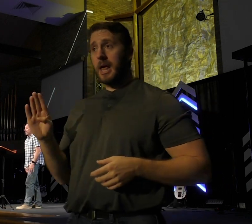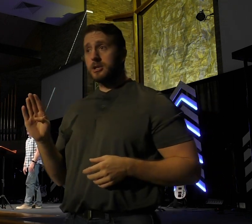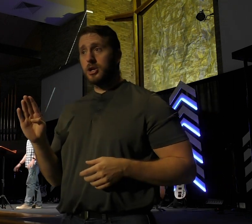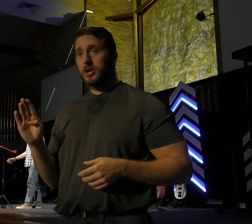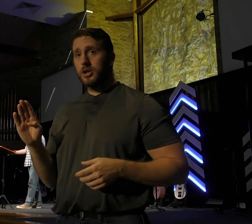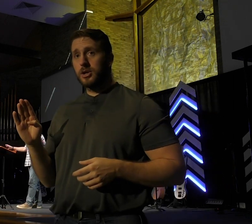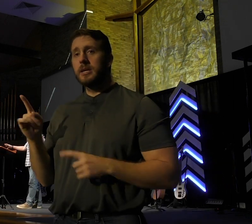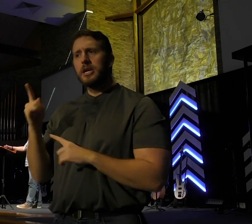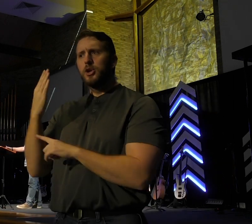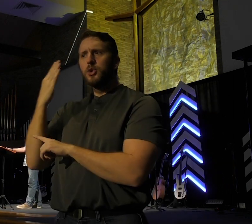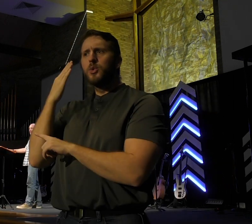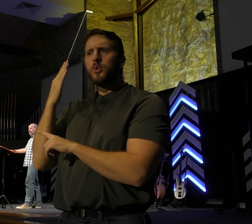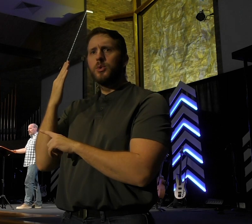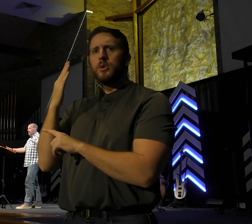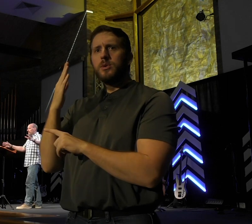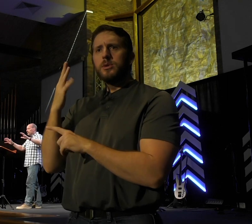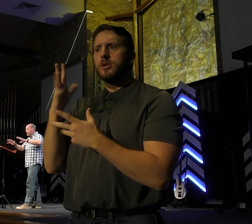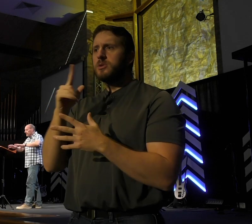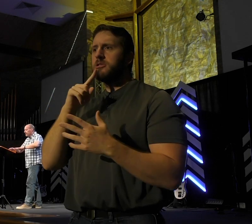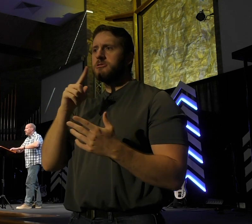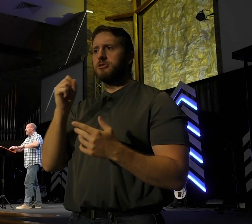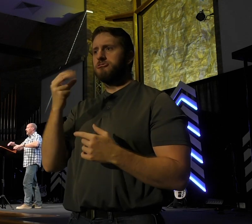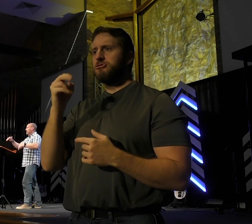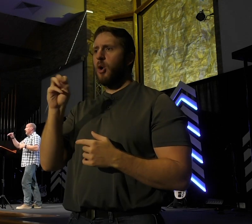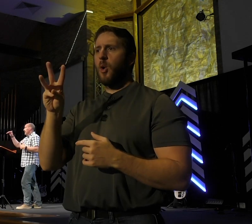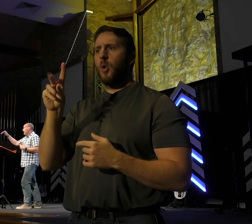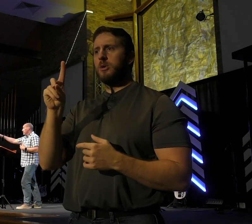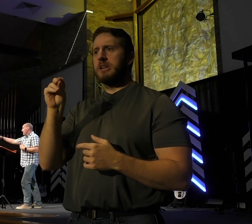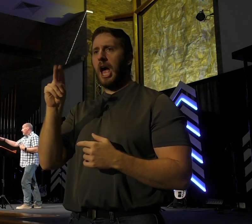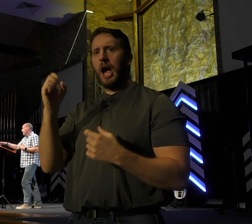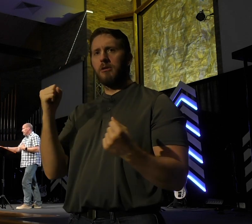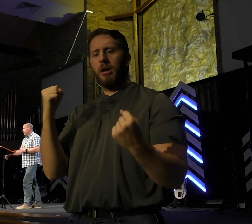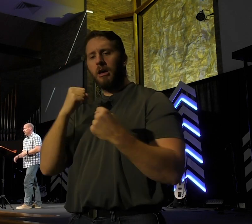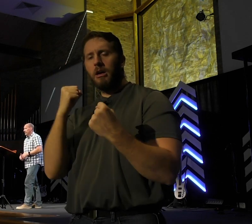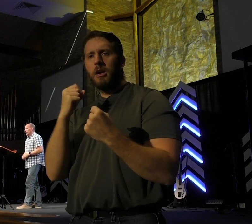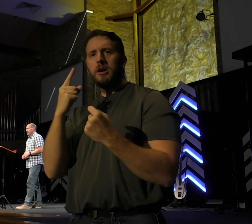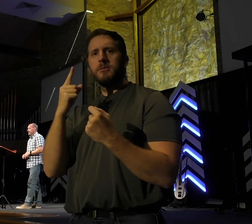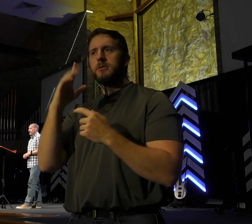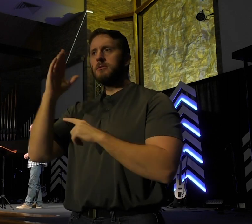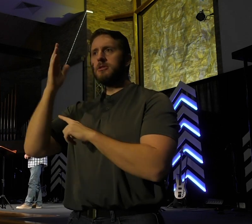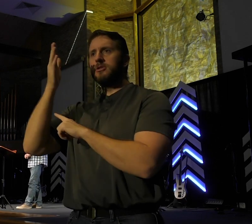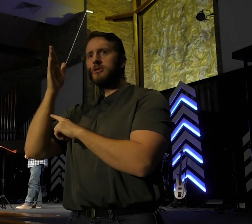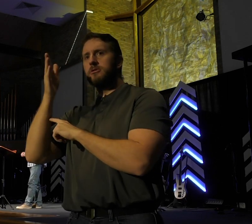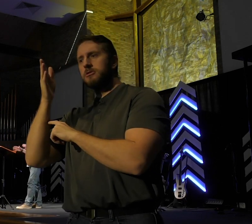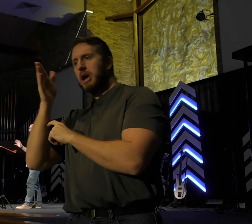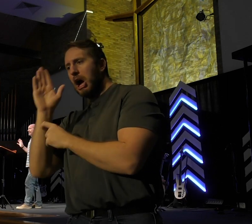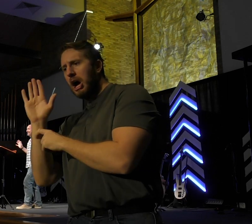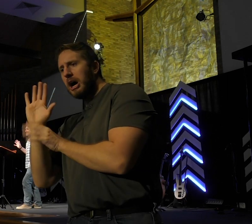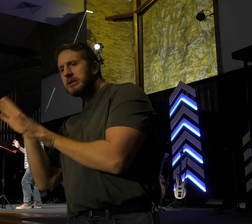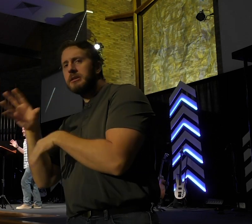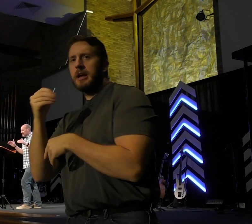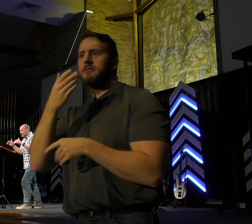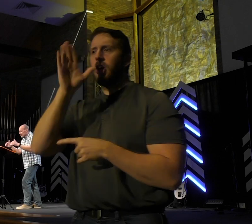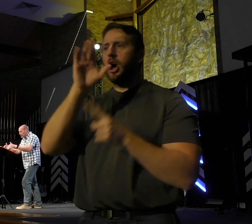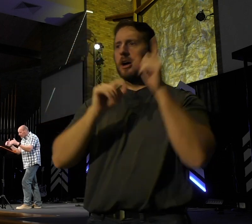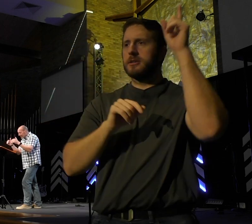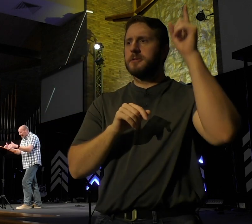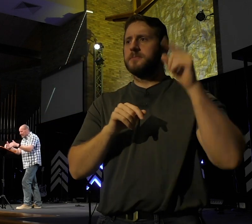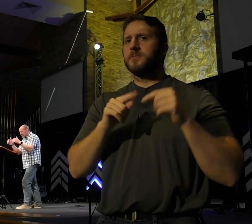knew this was ultimately a showdown between his gods and the God of these three friends. And when he sees